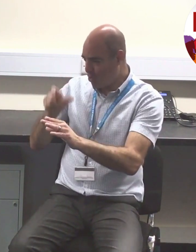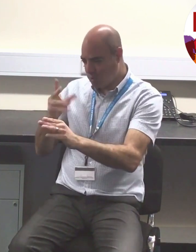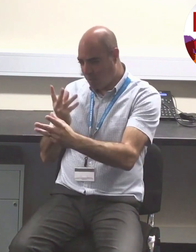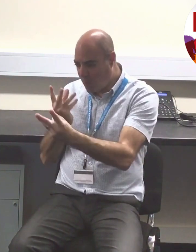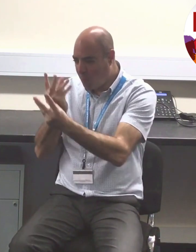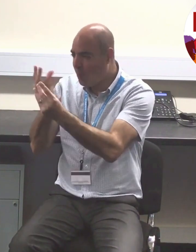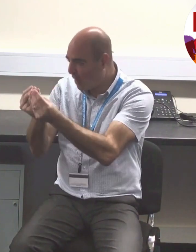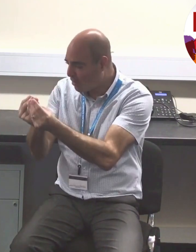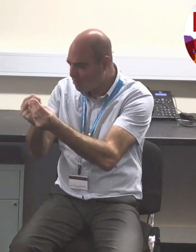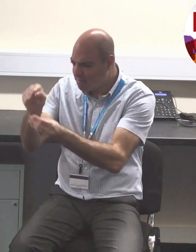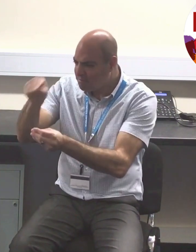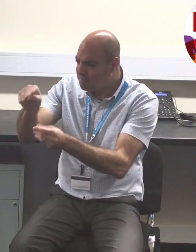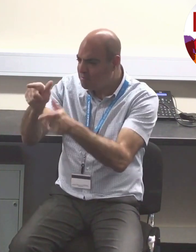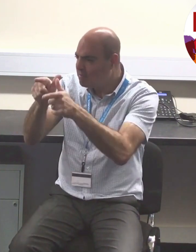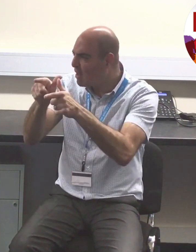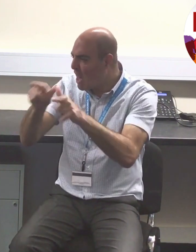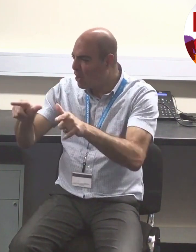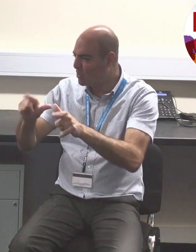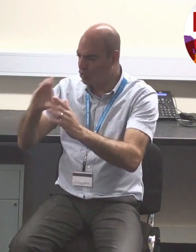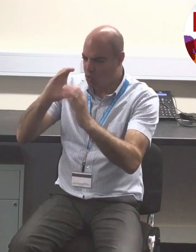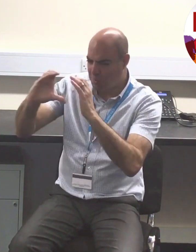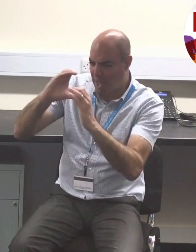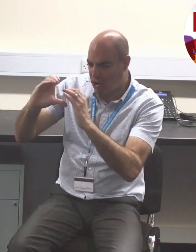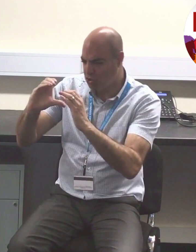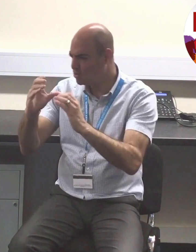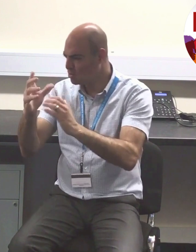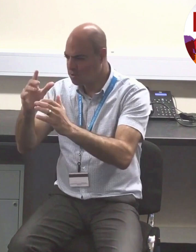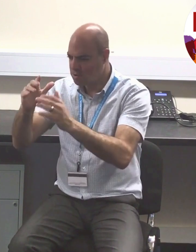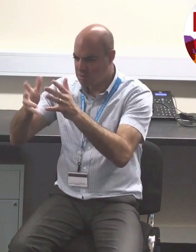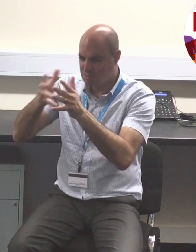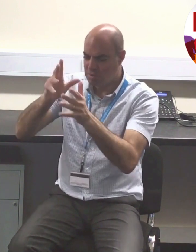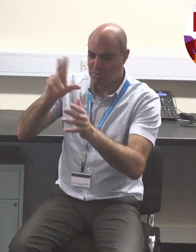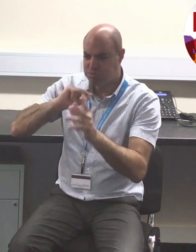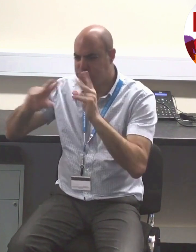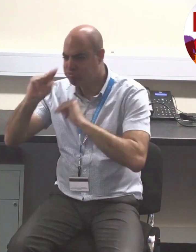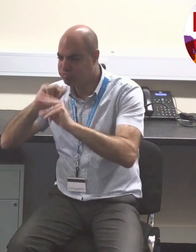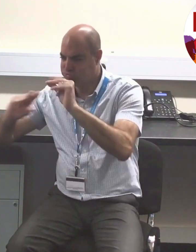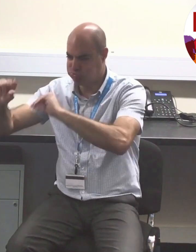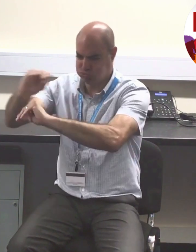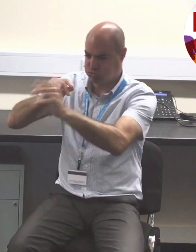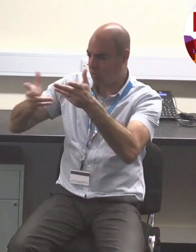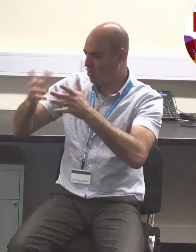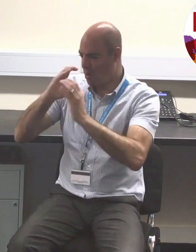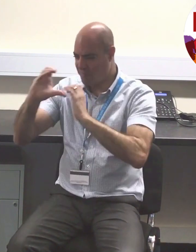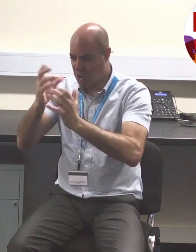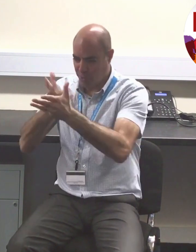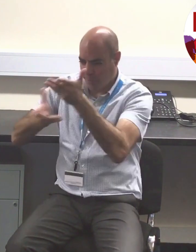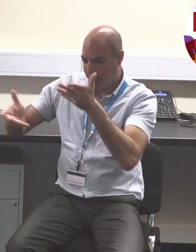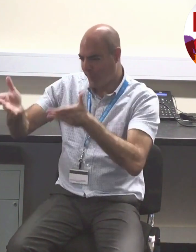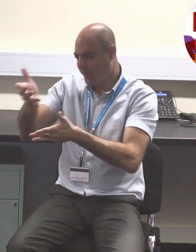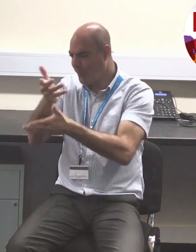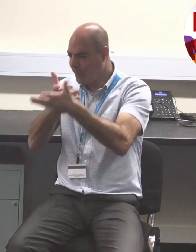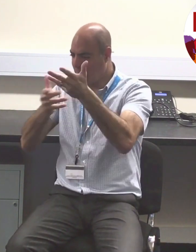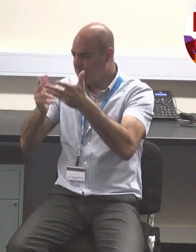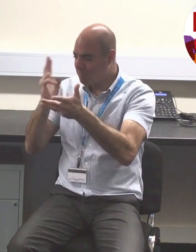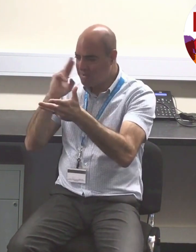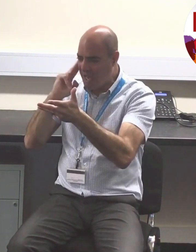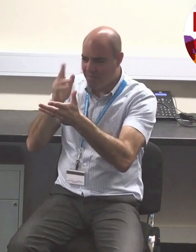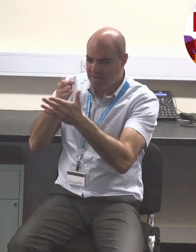environment where they are surrounded by English language. They hear spoken language, they hear